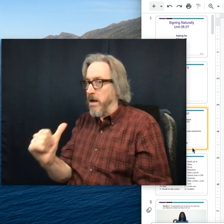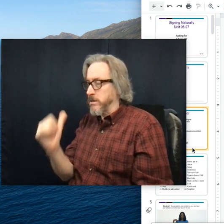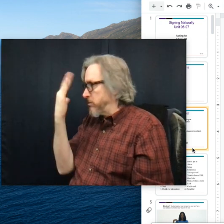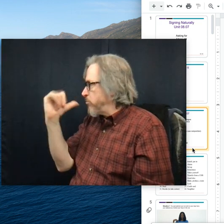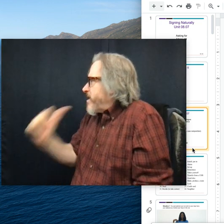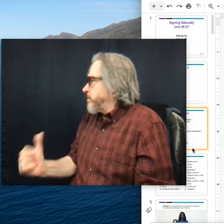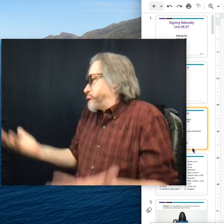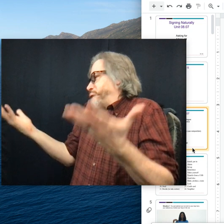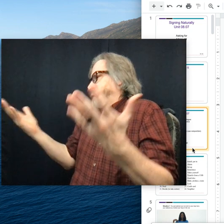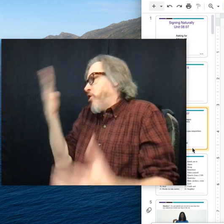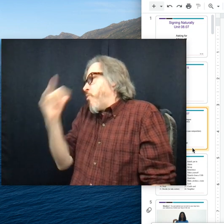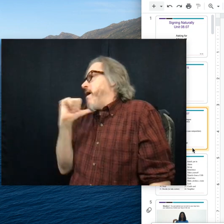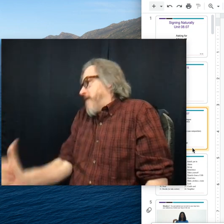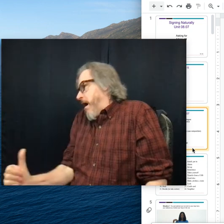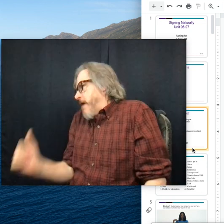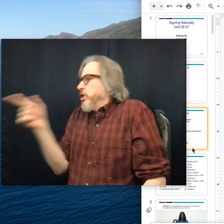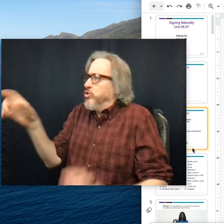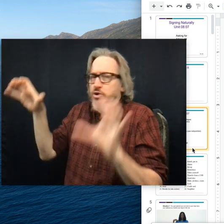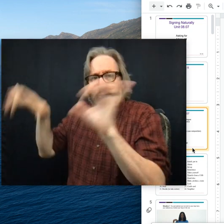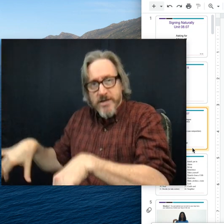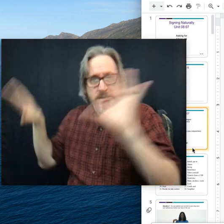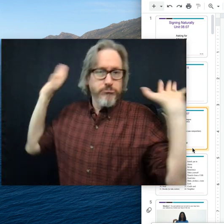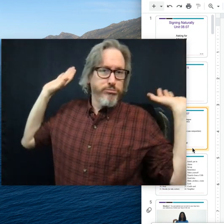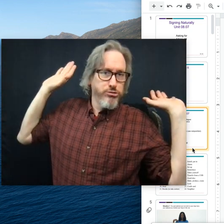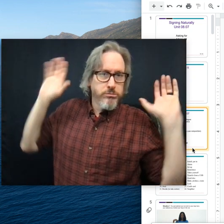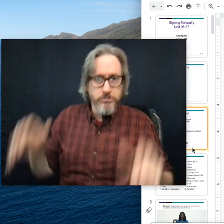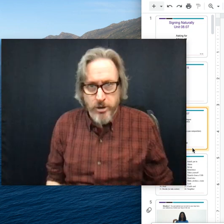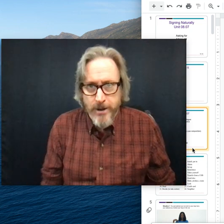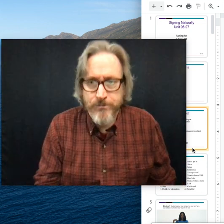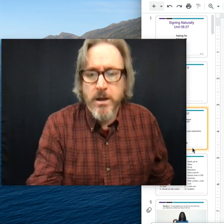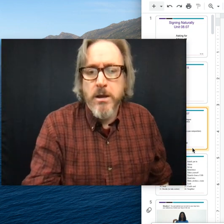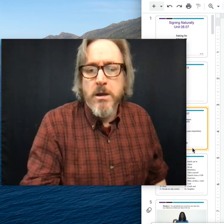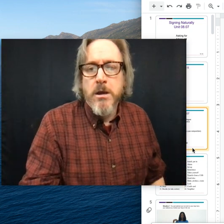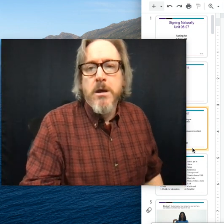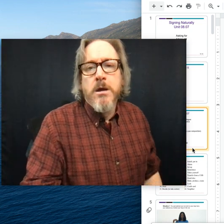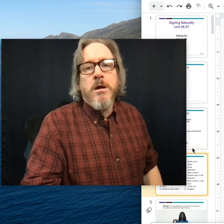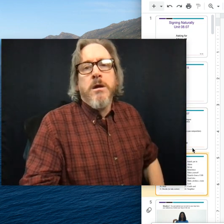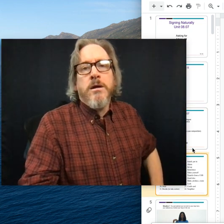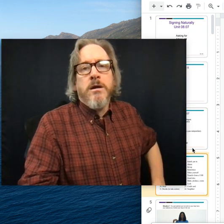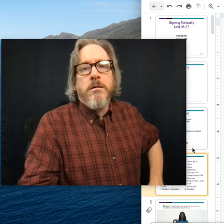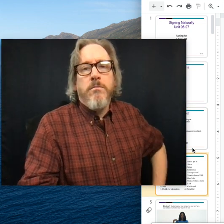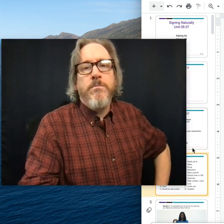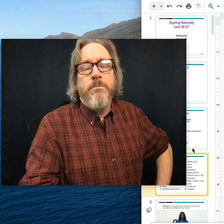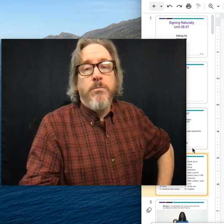Why not? Why not? Why not? You do this. Okay.